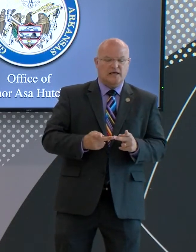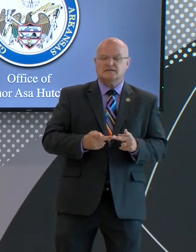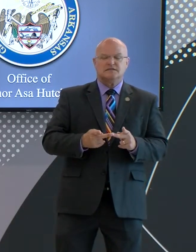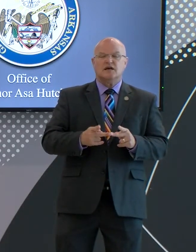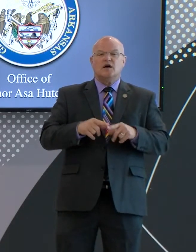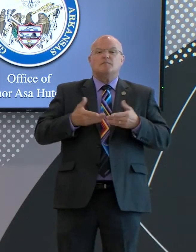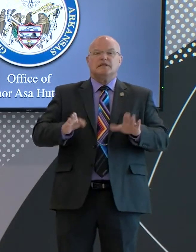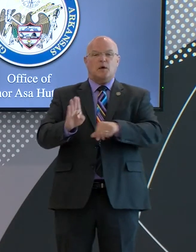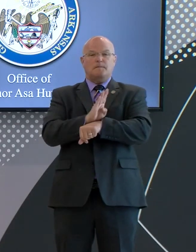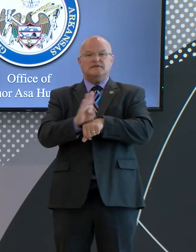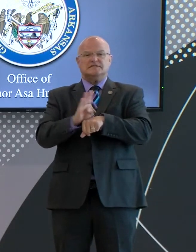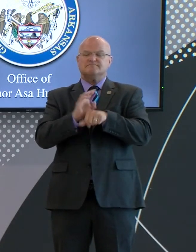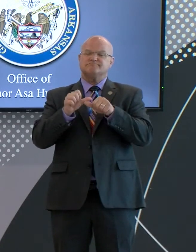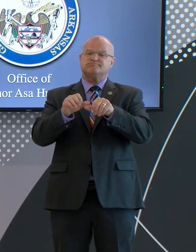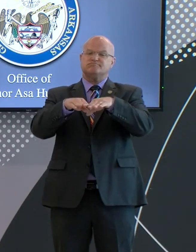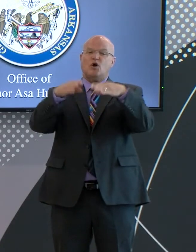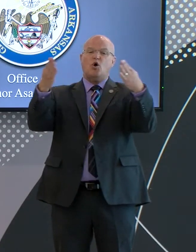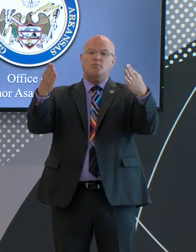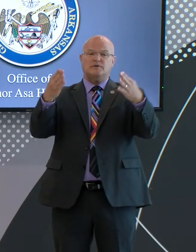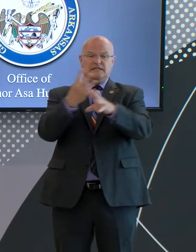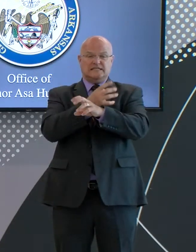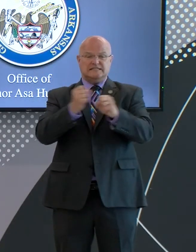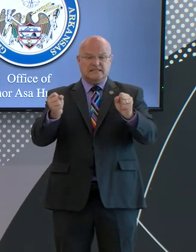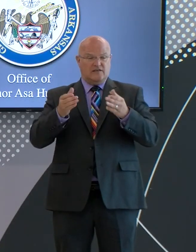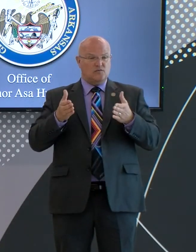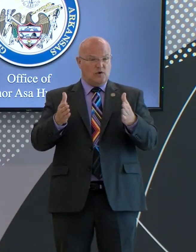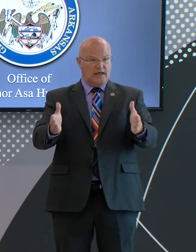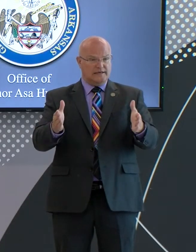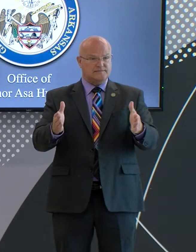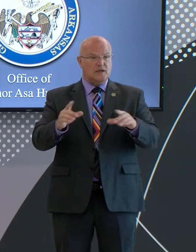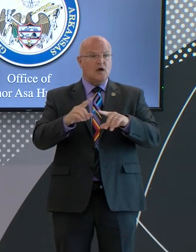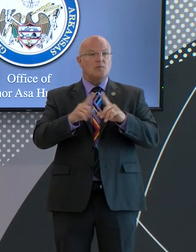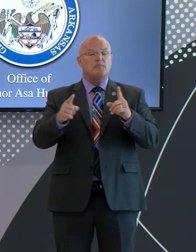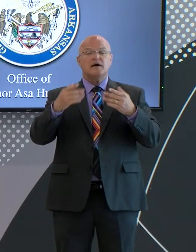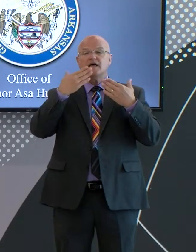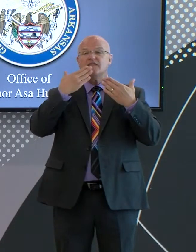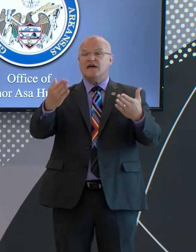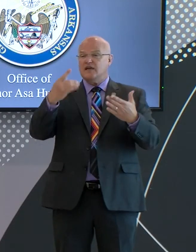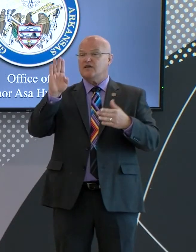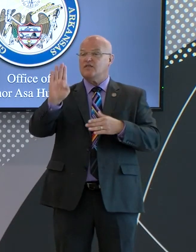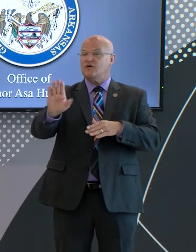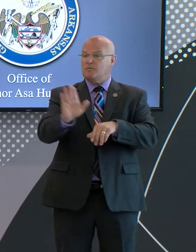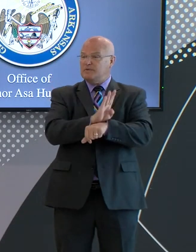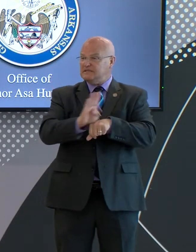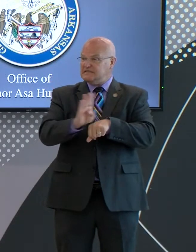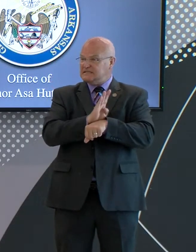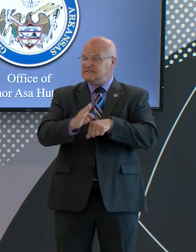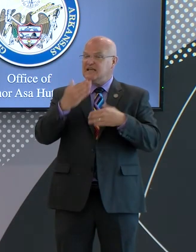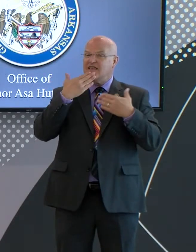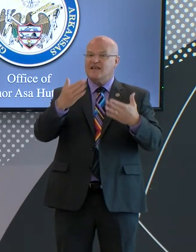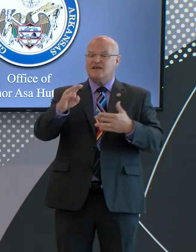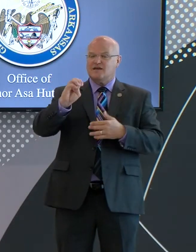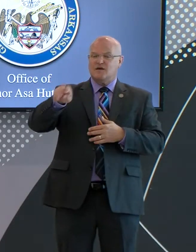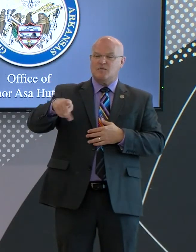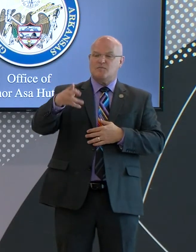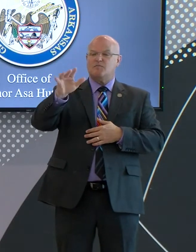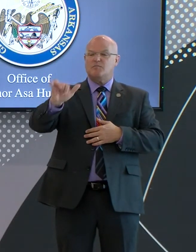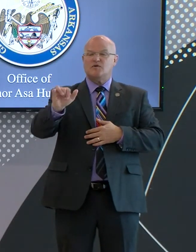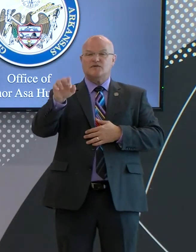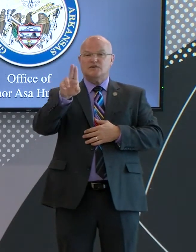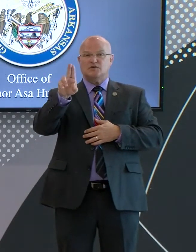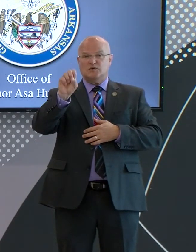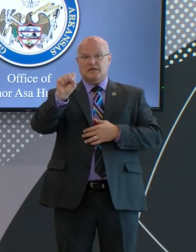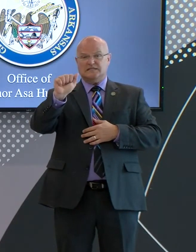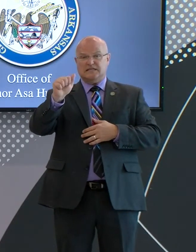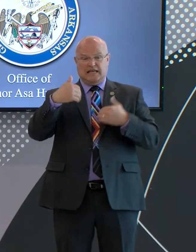allowing businesses to stay open in a safe, secure manner. But it's a big thank you to those businesses. A thank you to Murphy USA, who is